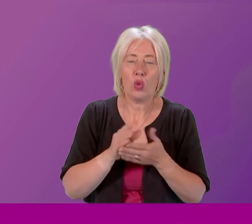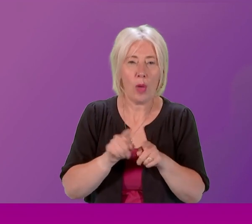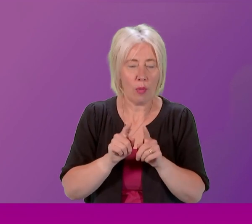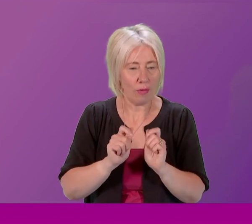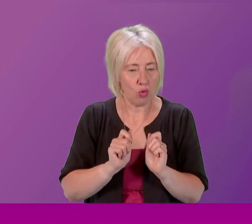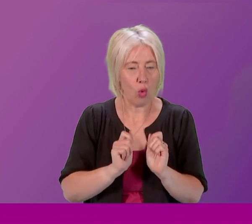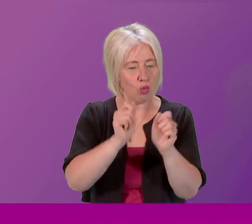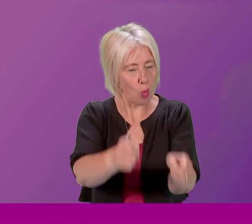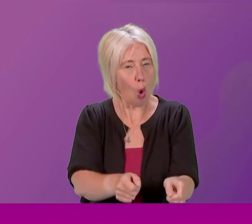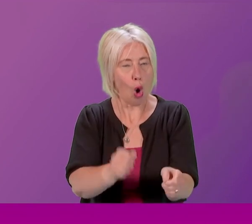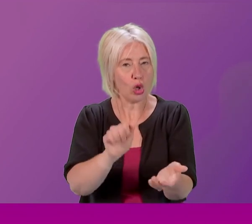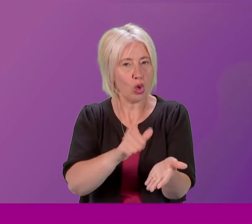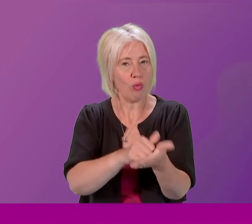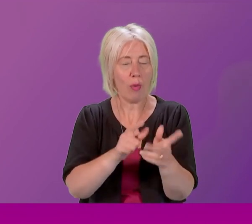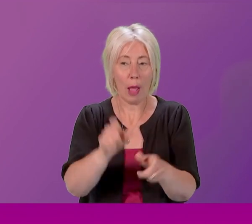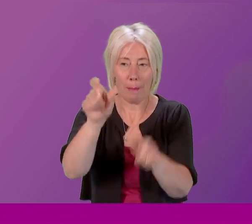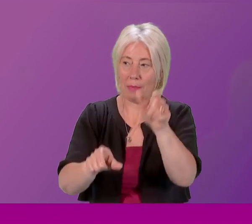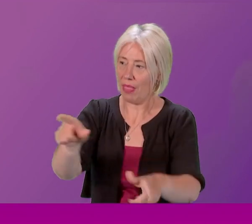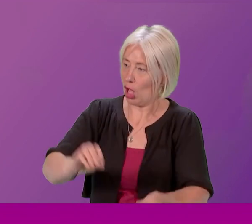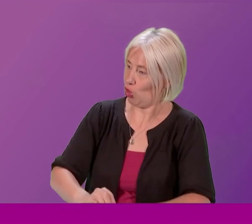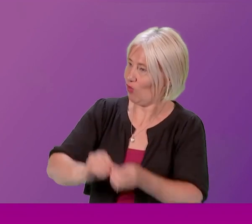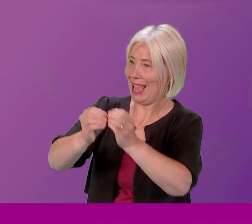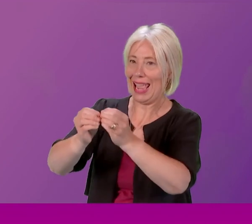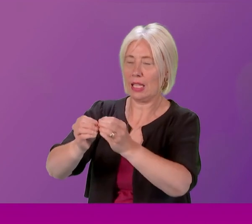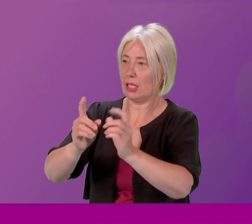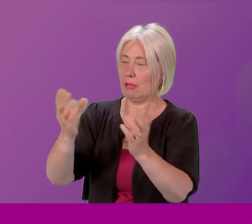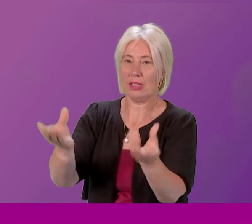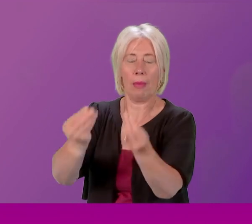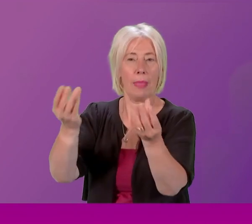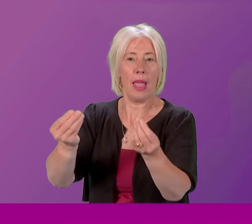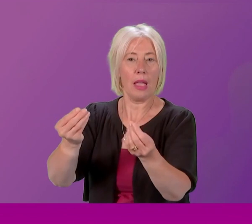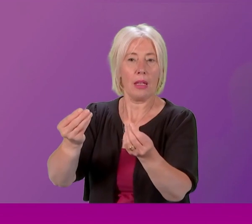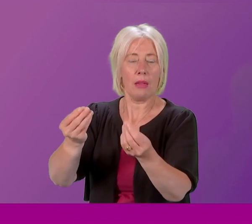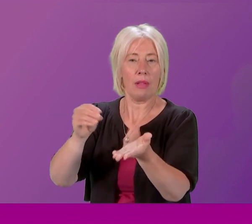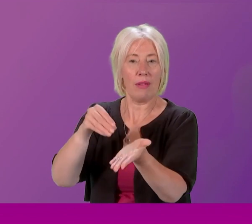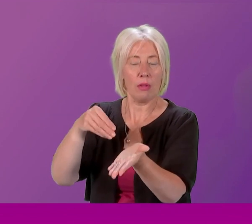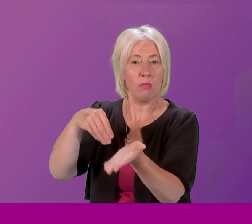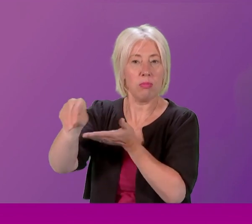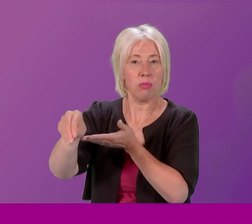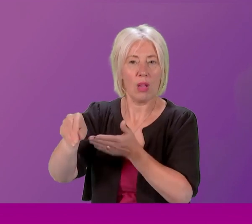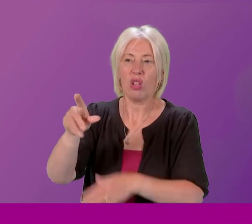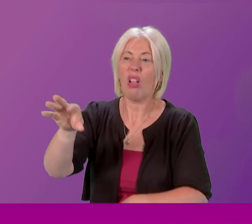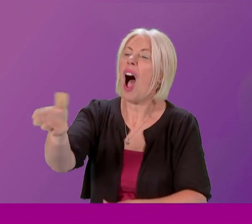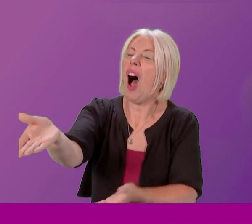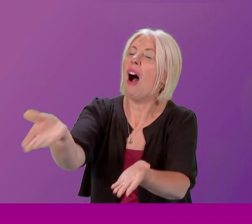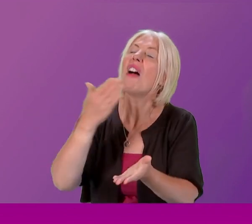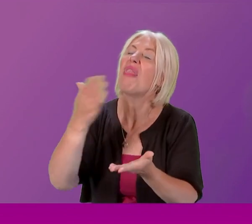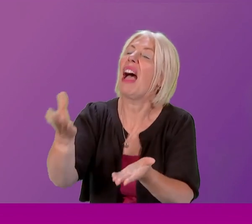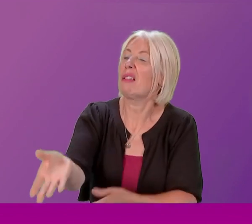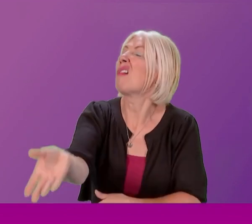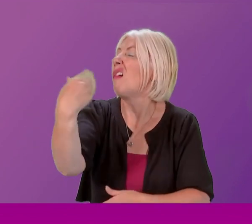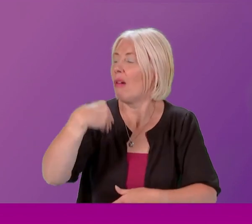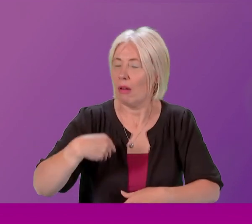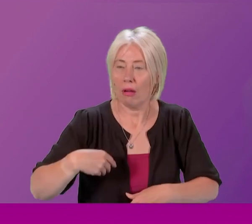rewarded accordingly. People's creativity doesn't just sort of, you know, it's not there for people to pick off like, you know, apples